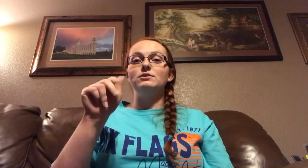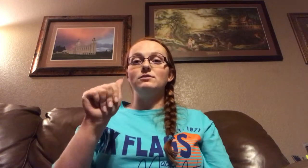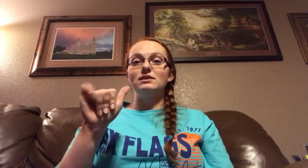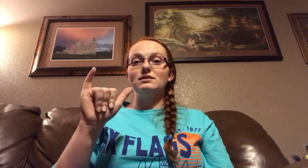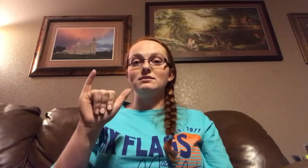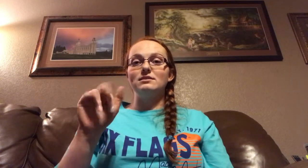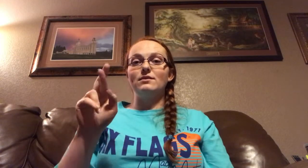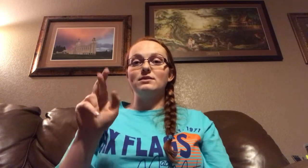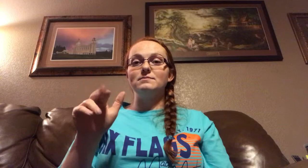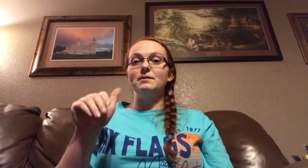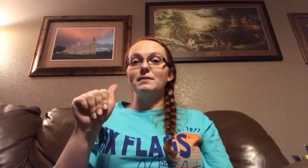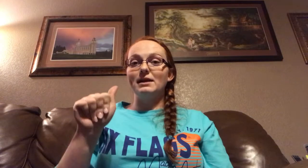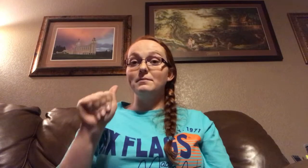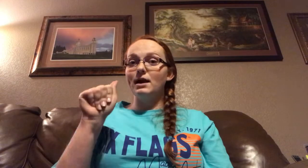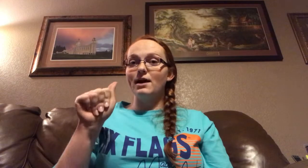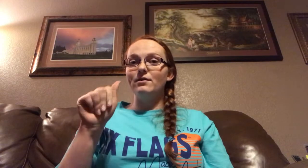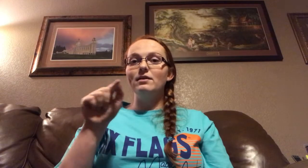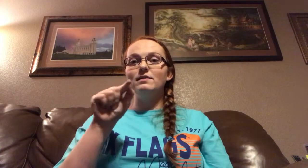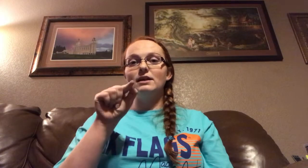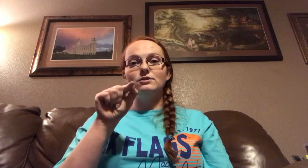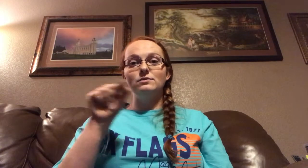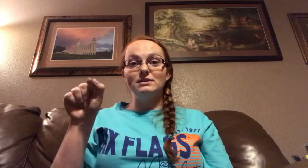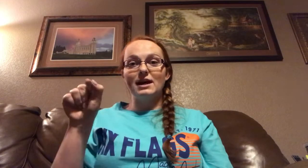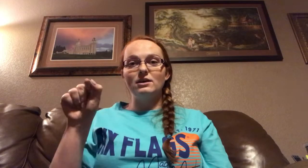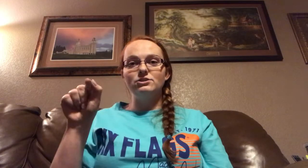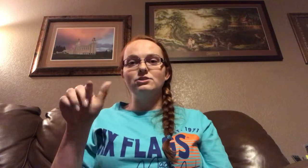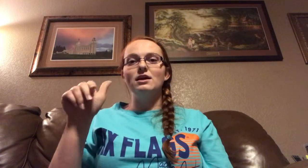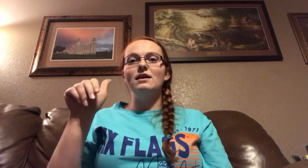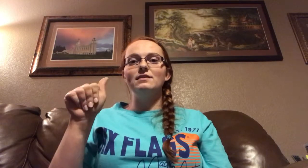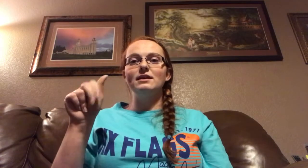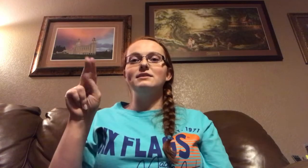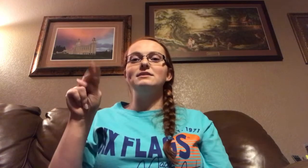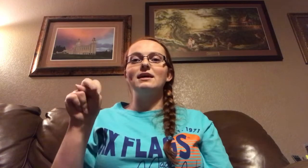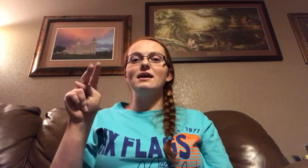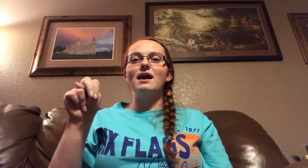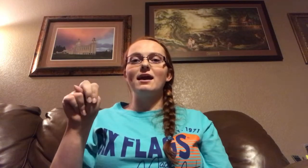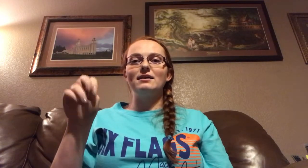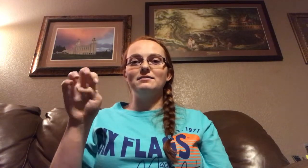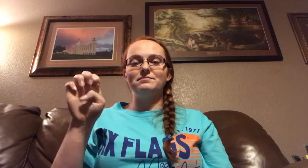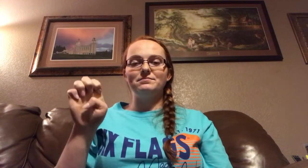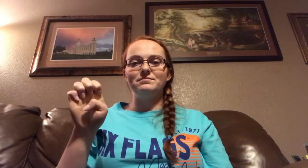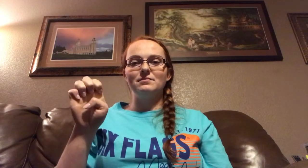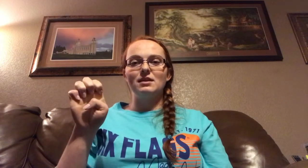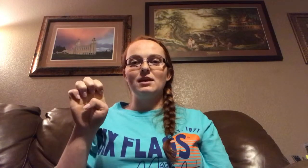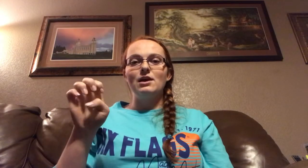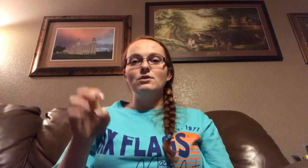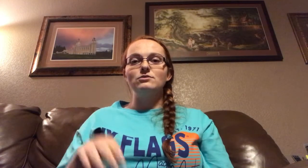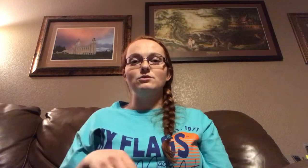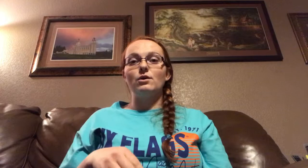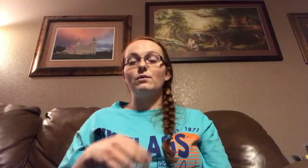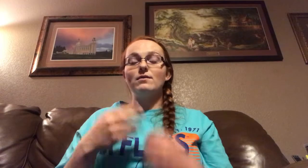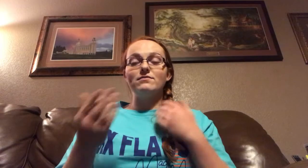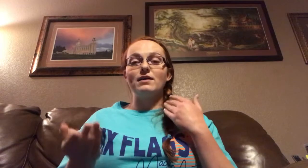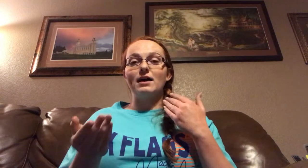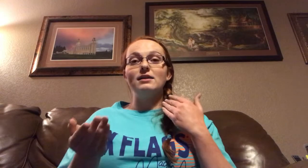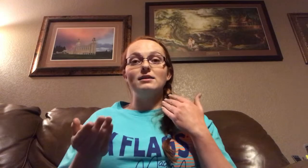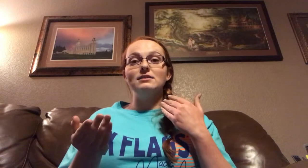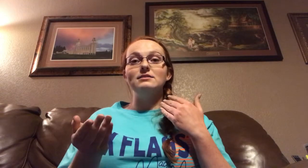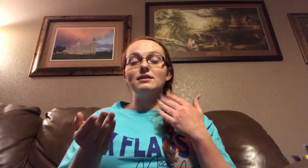do this. I would spell my name Kyra, then I'd do a dash, and then I'd say Ann. So if that is a